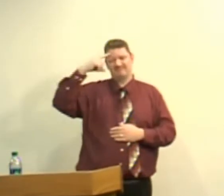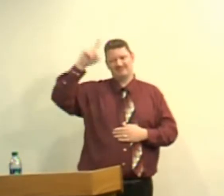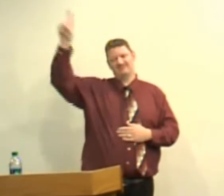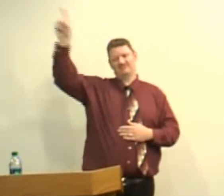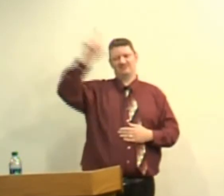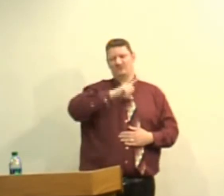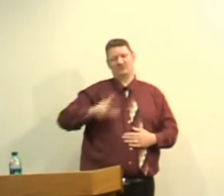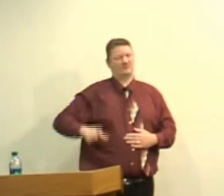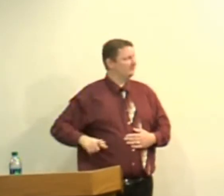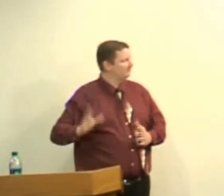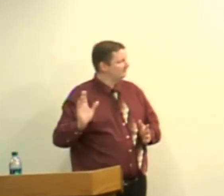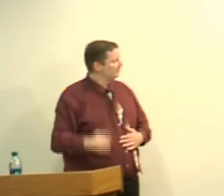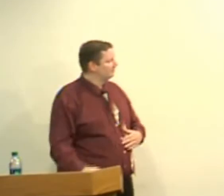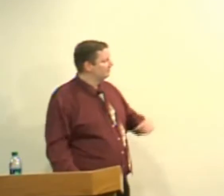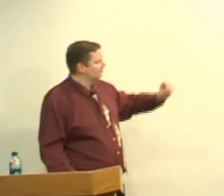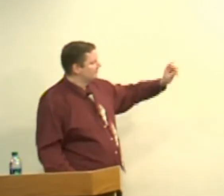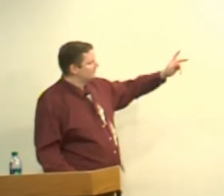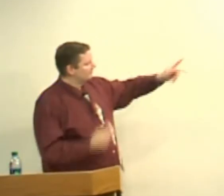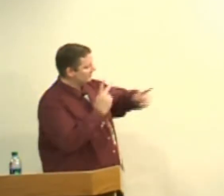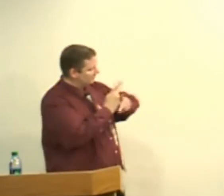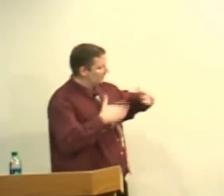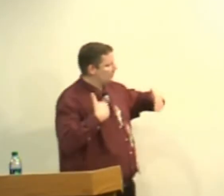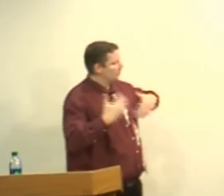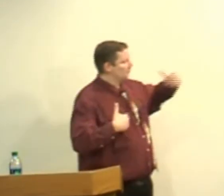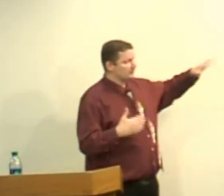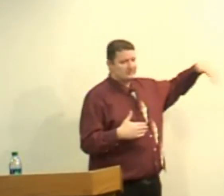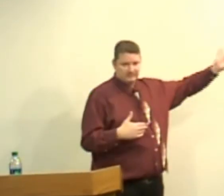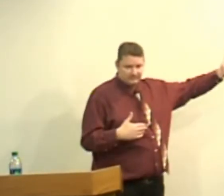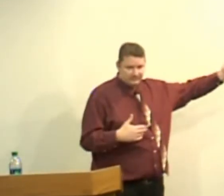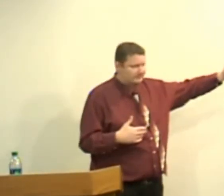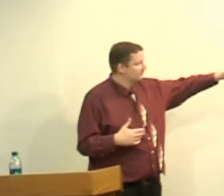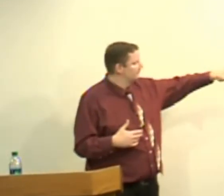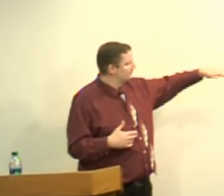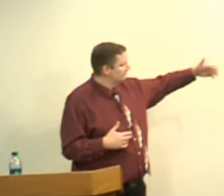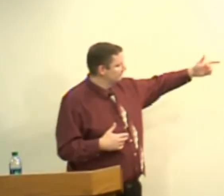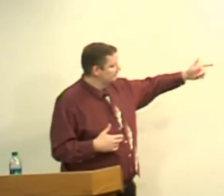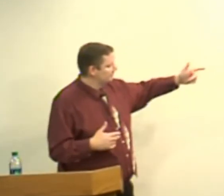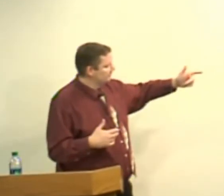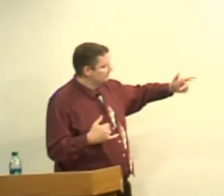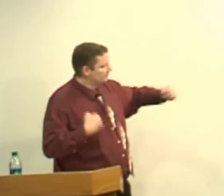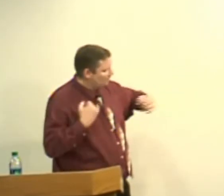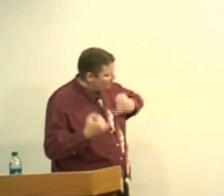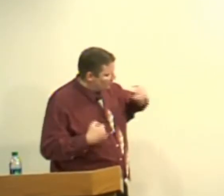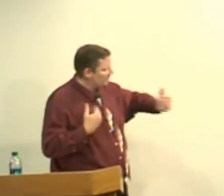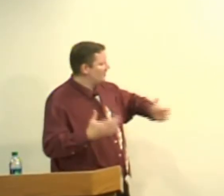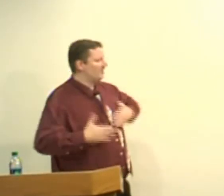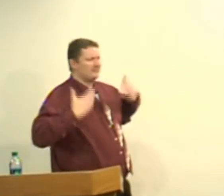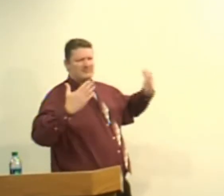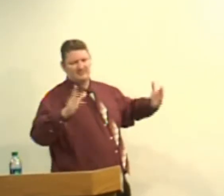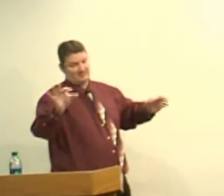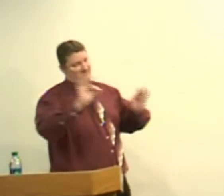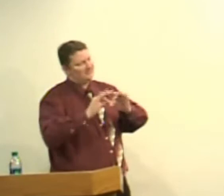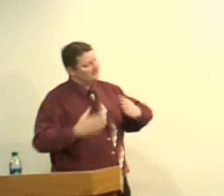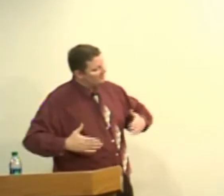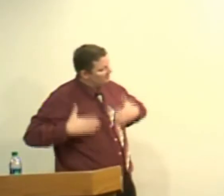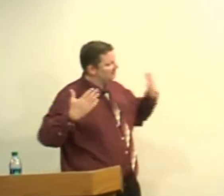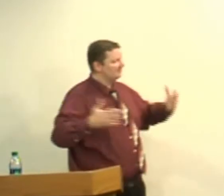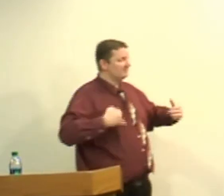or what's going on. Because they all vary. But we are to trust in the Lord. And we are to continue in rejoicing. Continuing to be